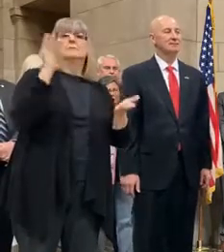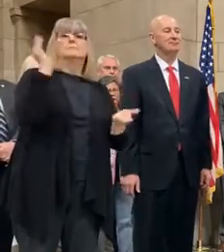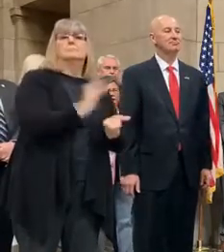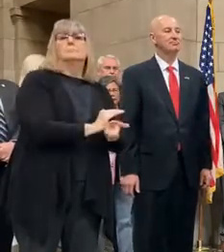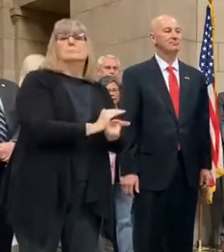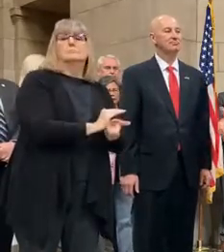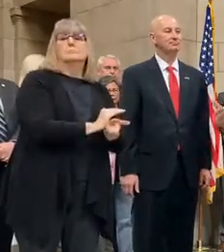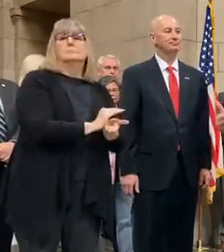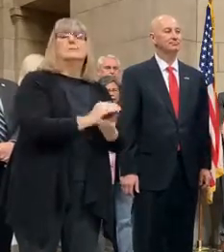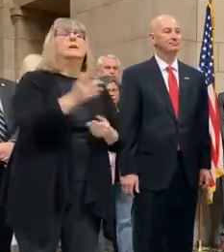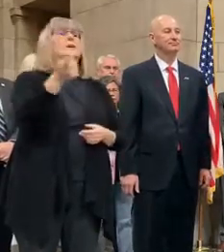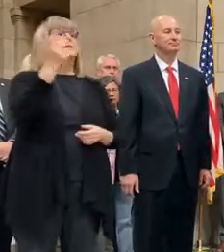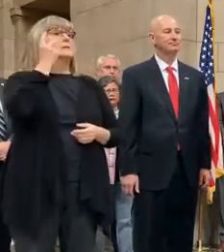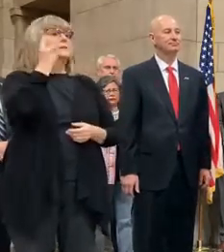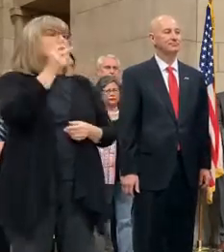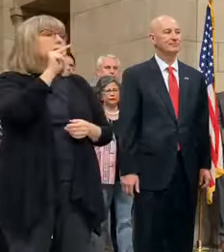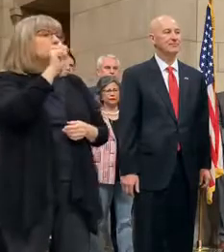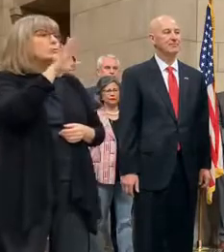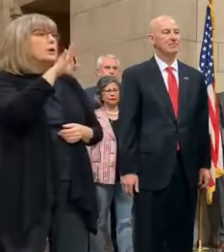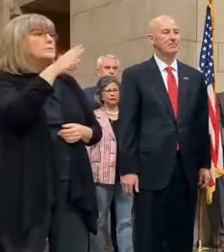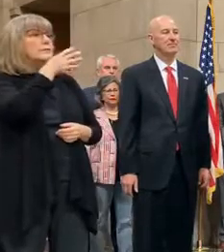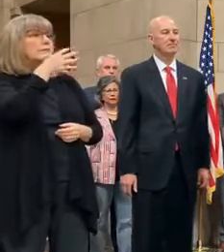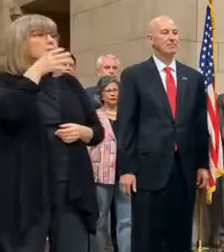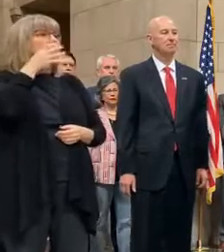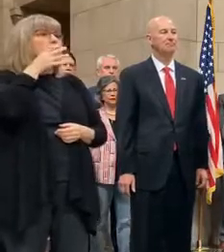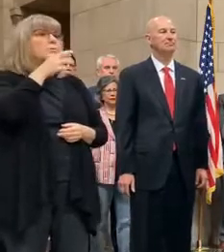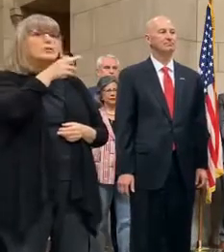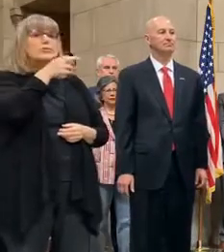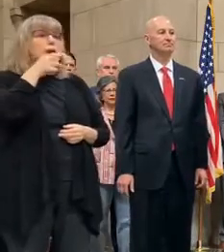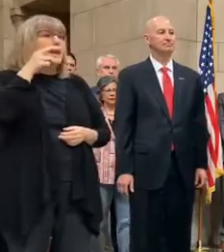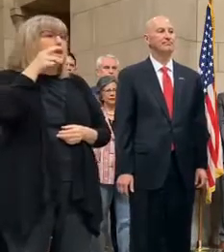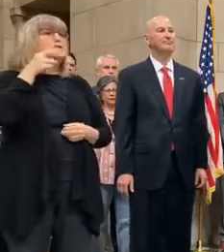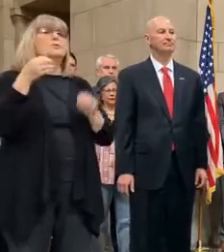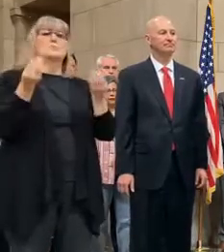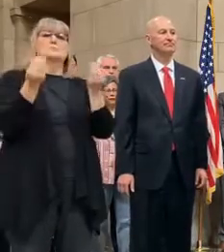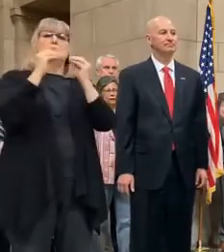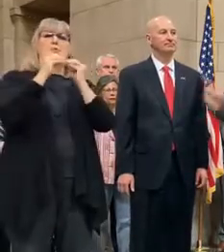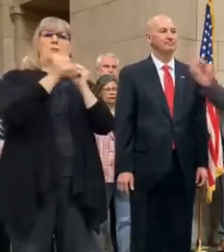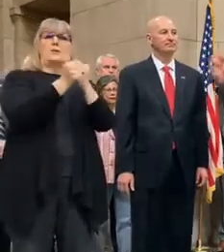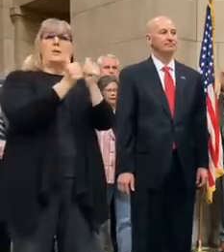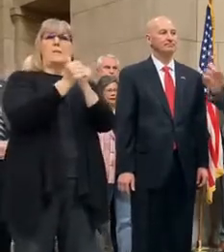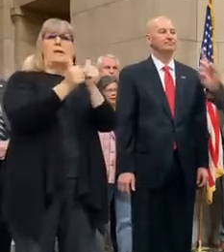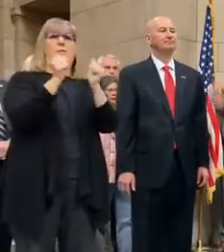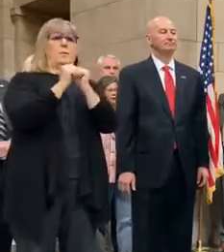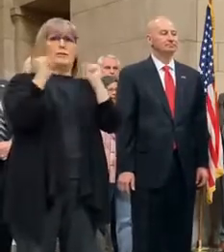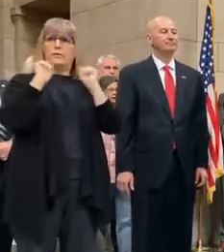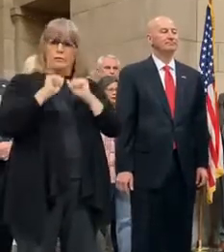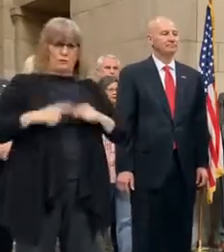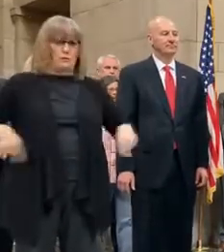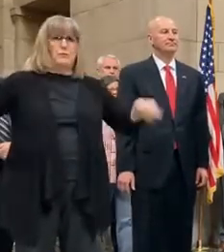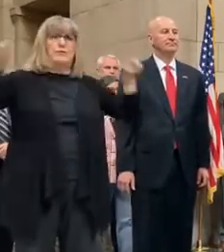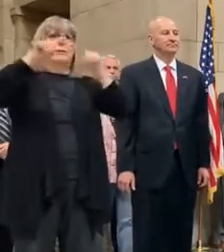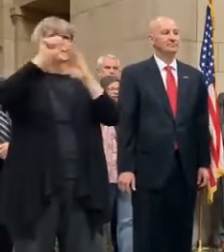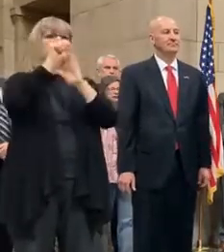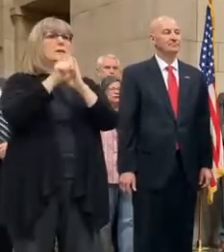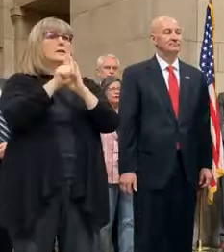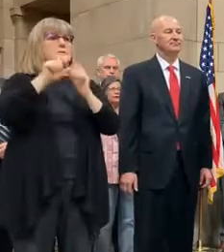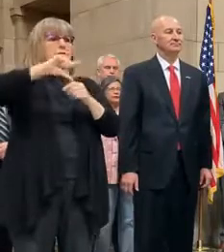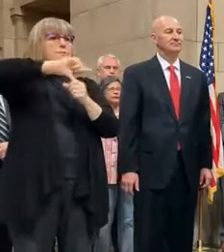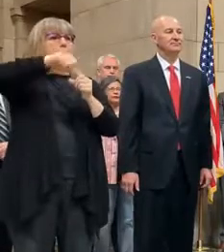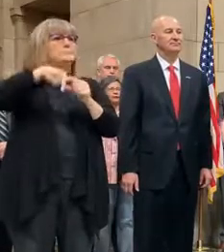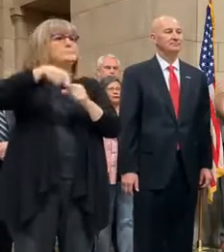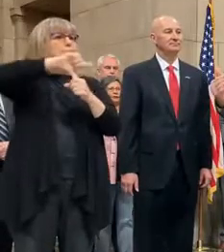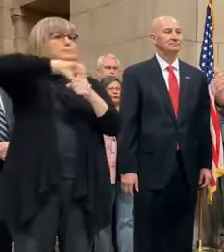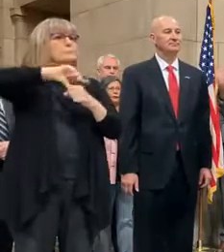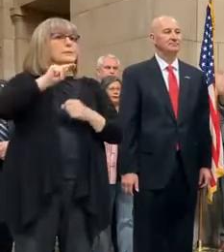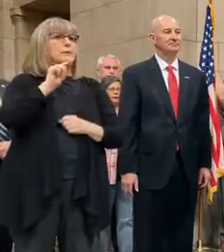at Nebraska in the farm and ranch sector, it's going to make us more competitive with all the states around us. And